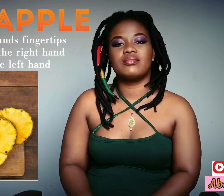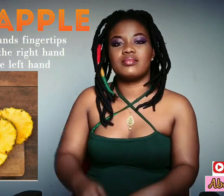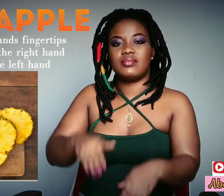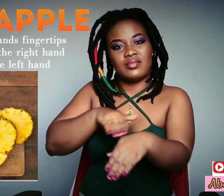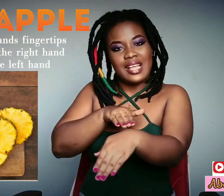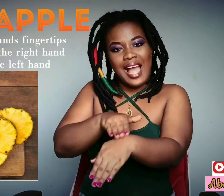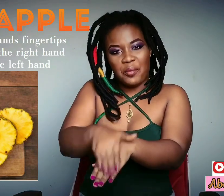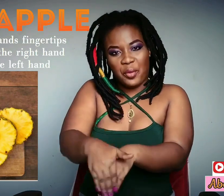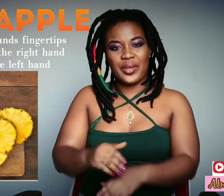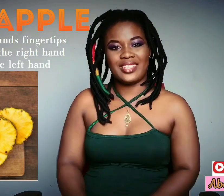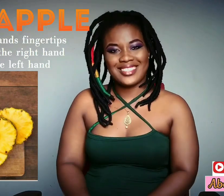Abrobe. Abrobe.